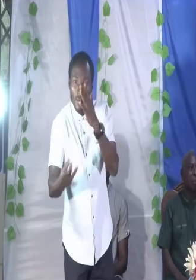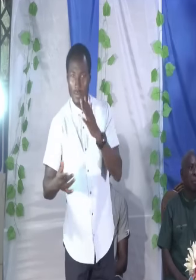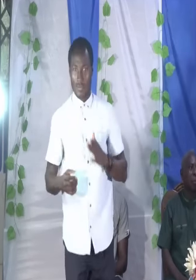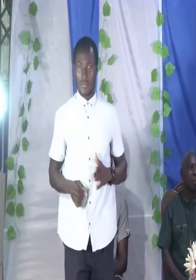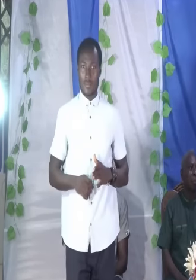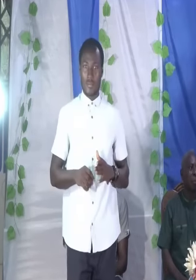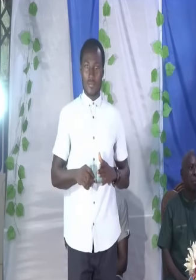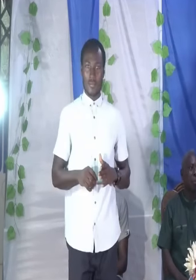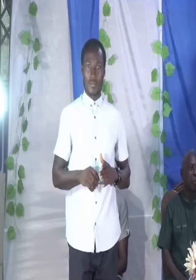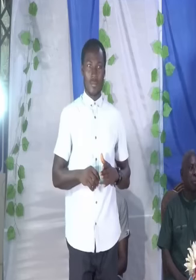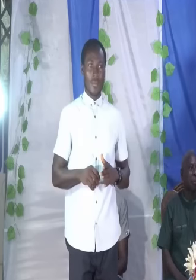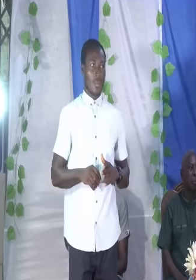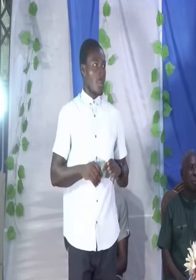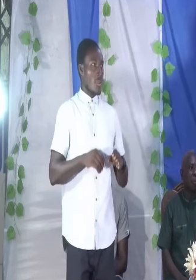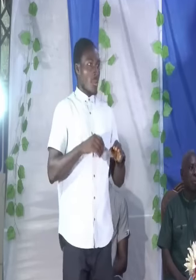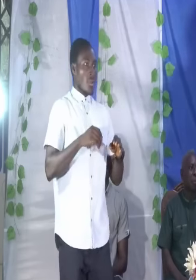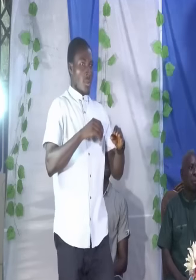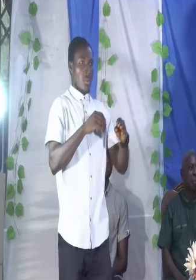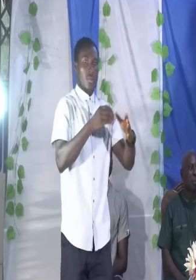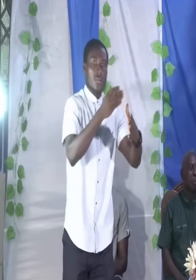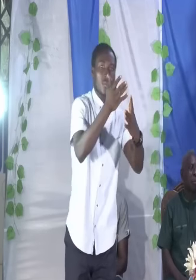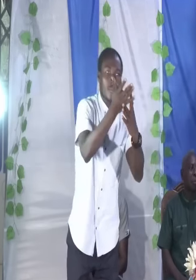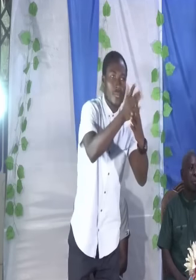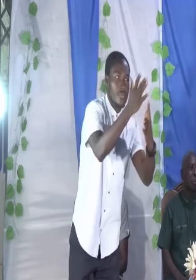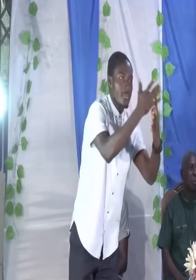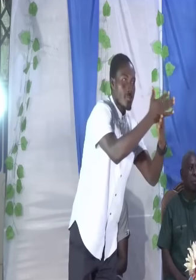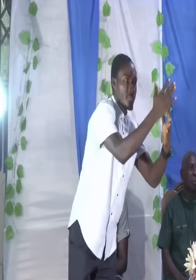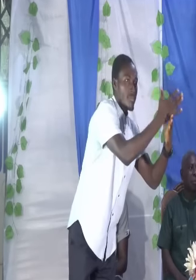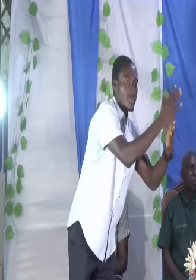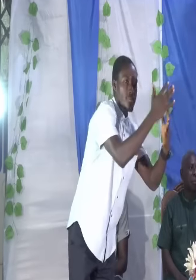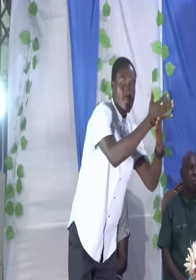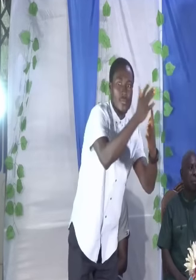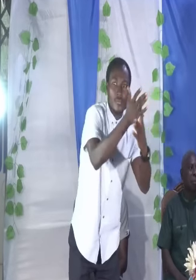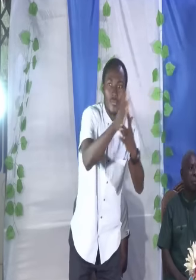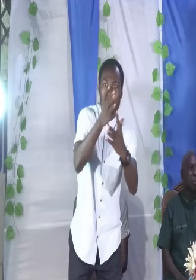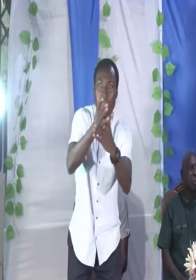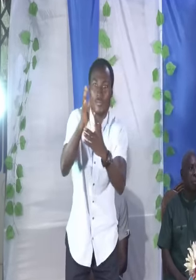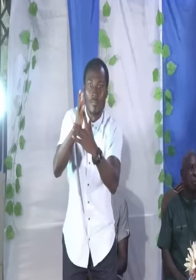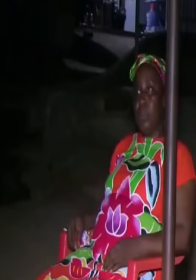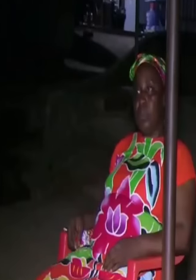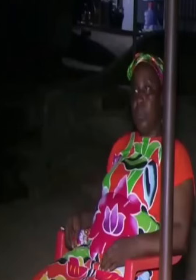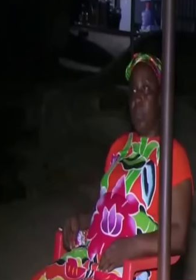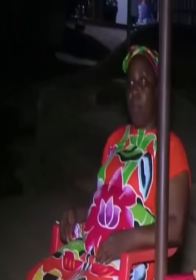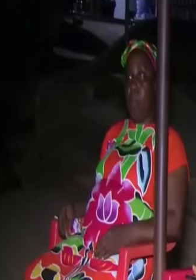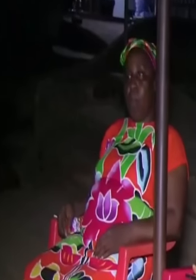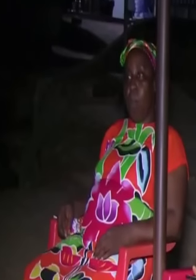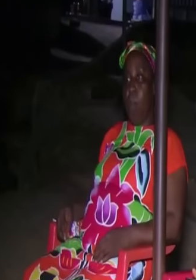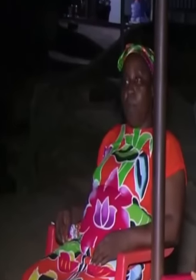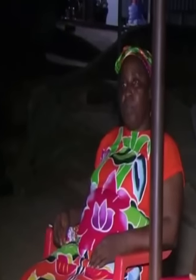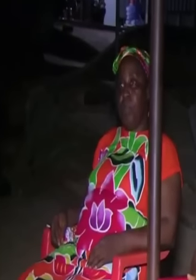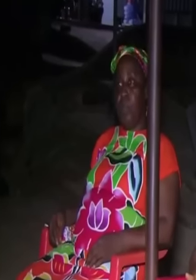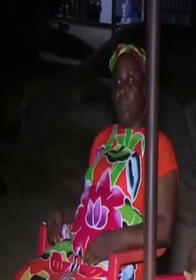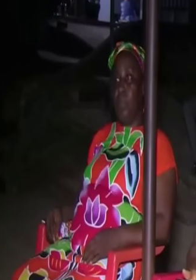ɛna yɛde kɔgu me kurom ɛna ɛno nso yɛ kyɛɛ yaa nti kɔnongo church of christ na ɔmde car bi si hɔ na ɔma sɛ ɔmo deɛ de